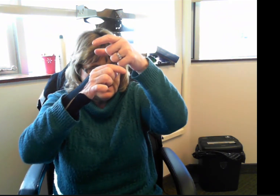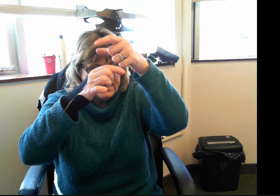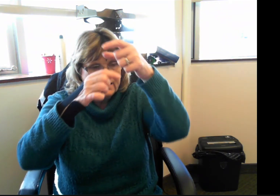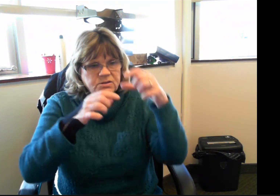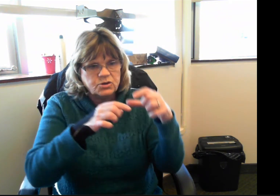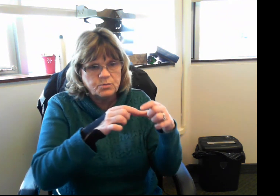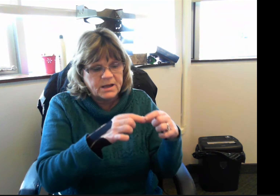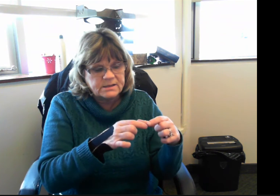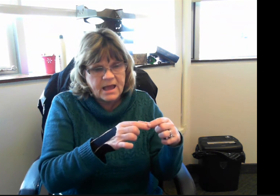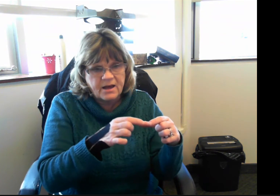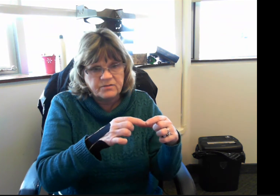Okay, so you might have,